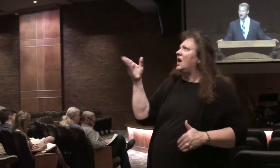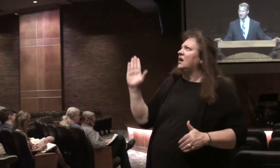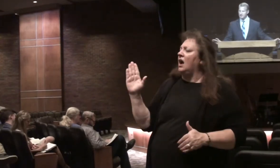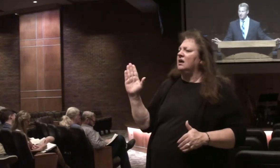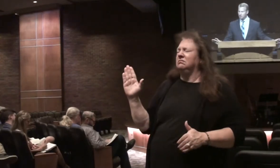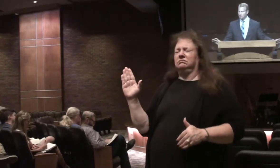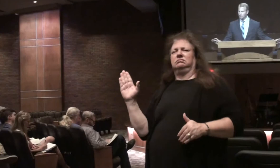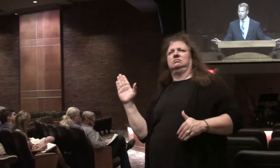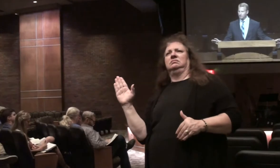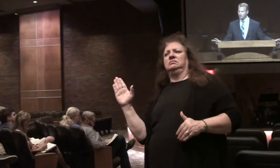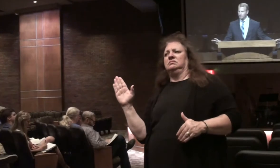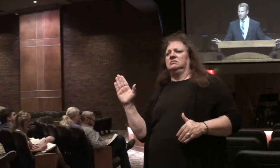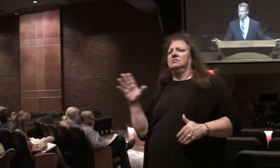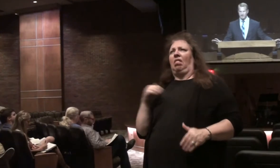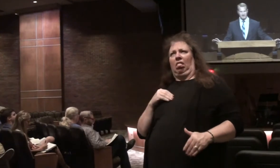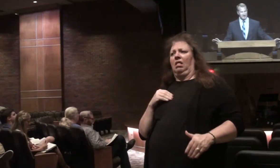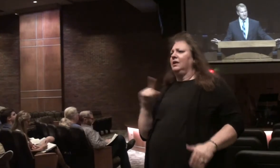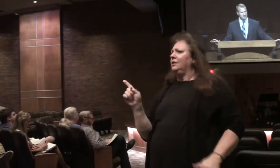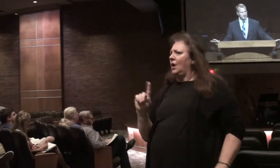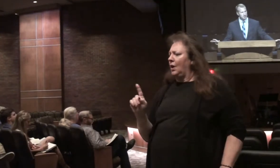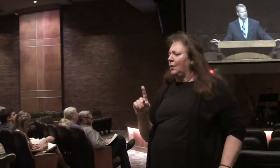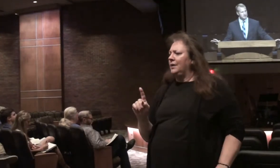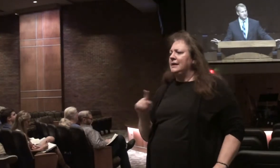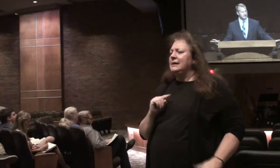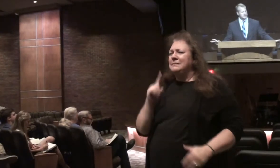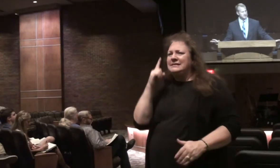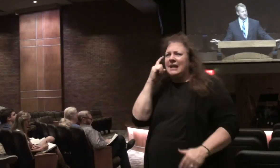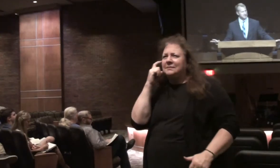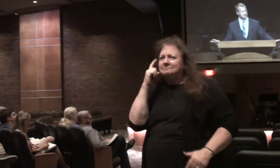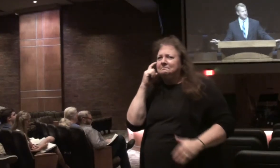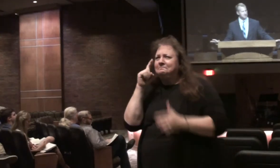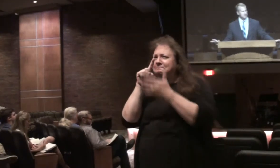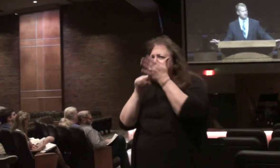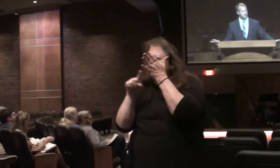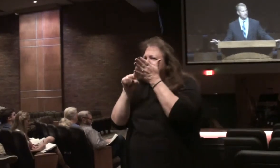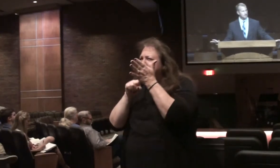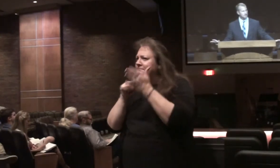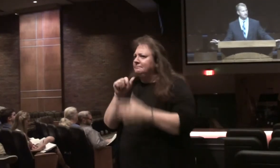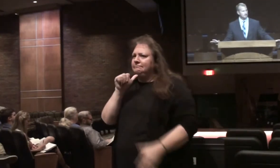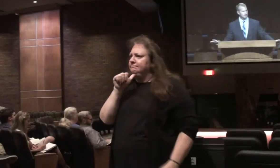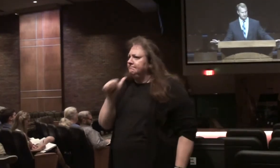It's not doctrinally gullible. But it's not cynical and suspicious.